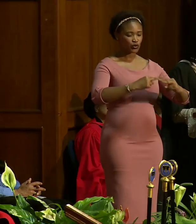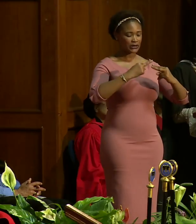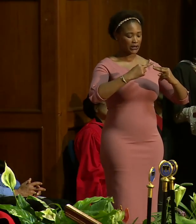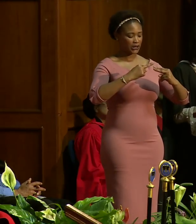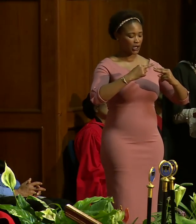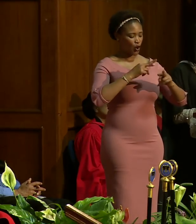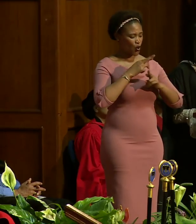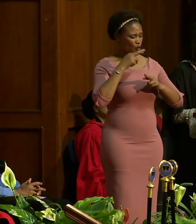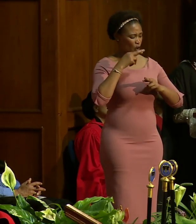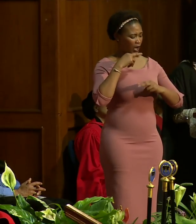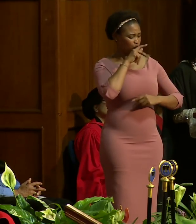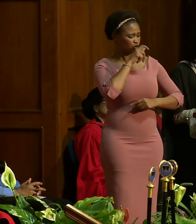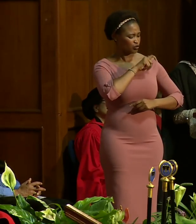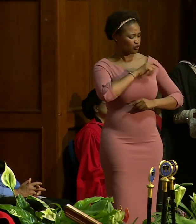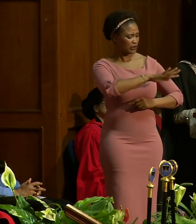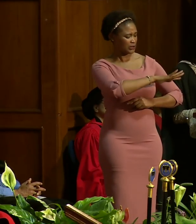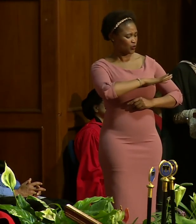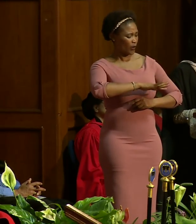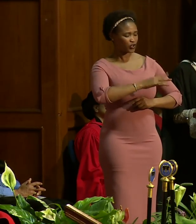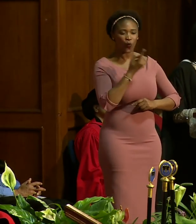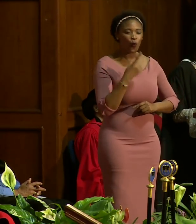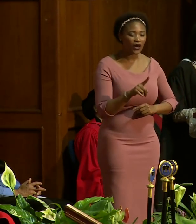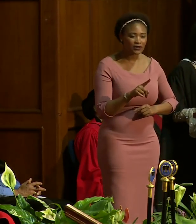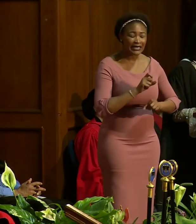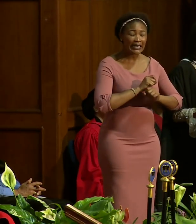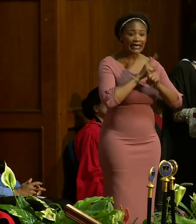reality more clearly and more accurately.